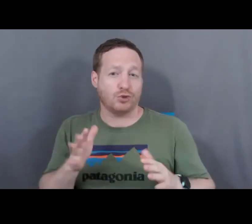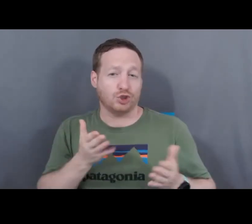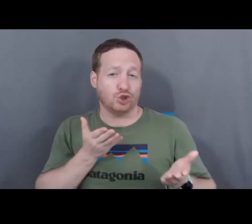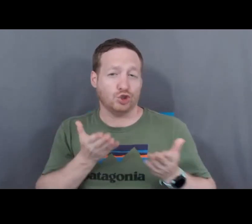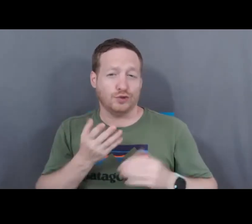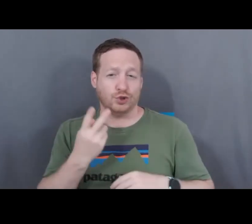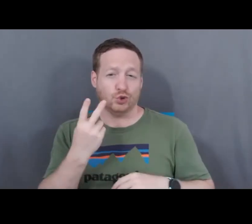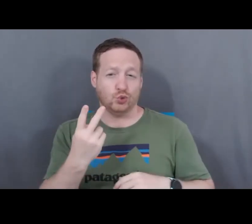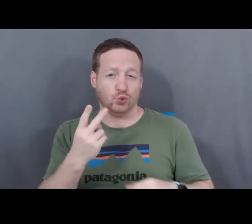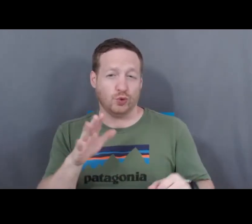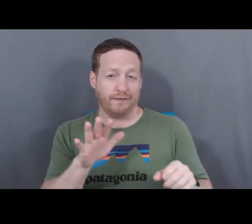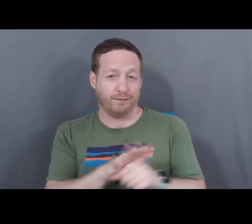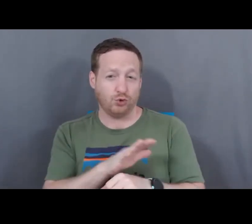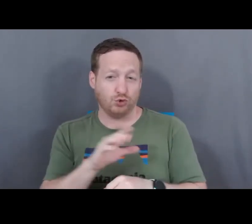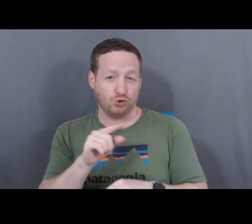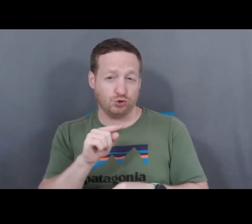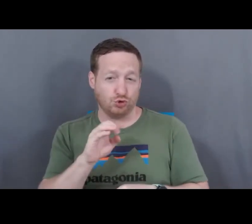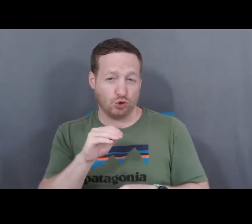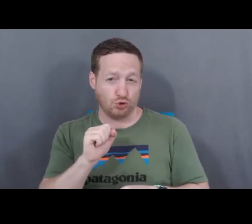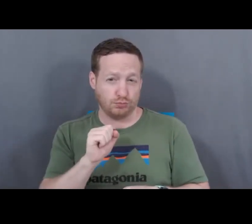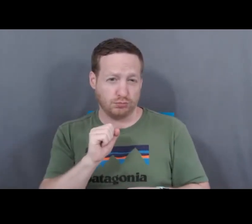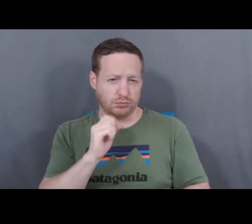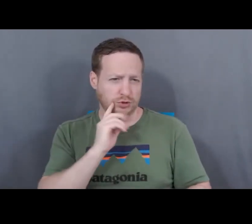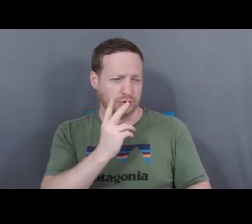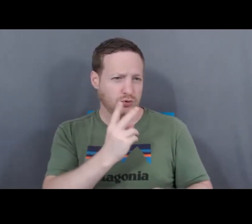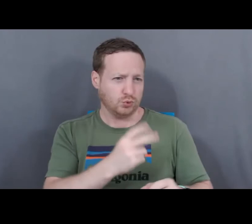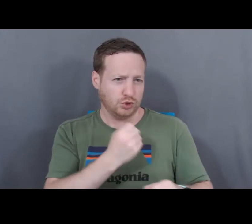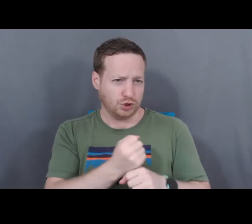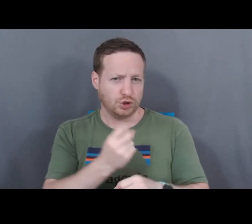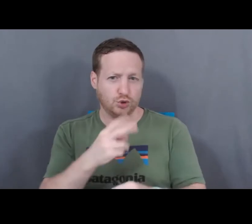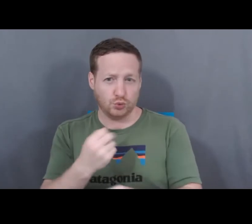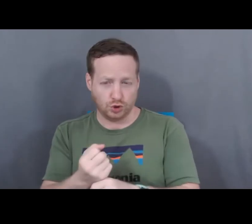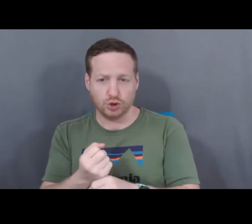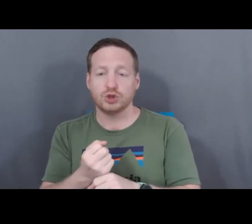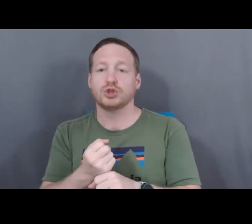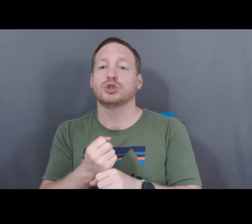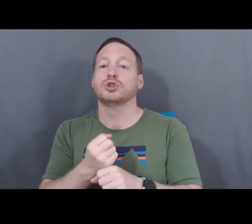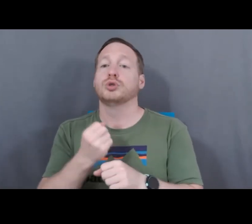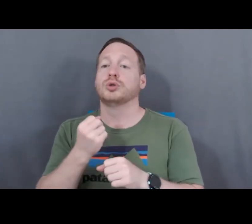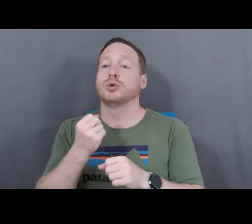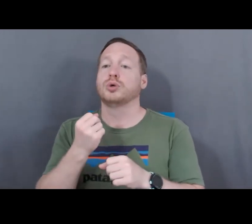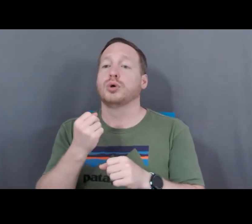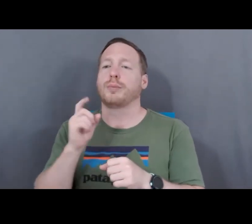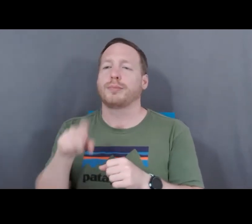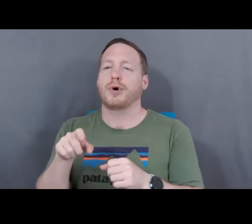term. But if somebody has served 2 full terms, so 2 years plus 2 years,